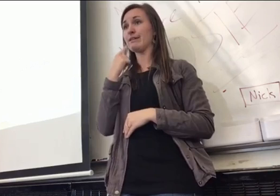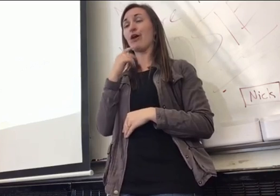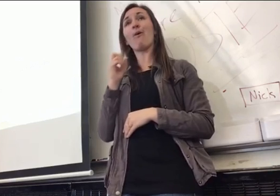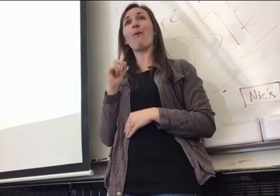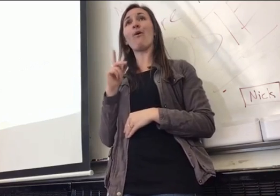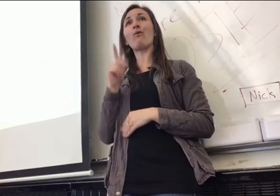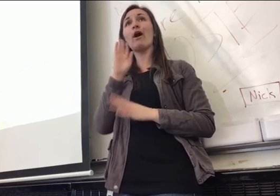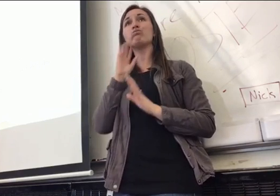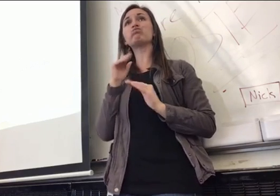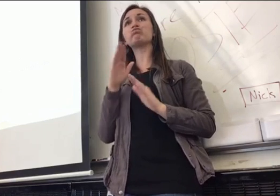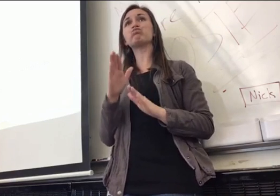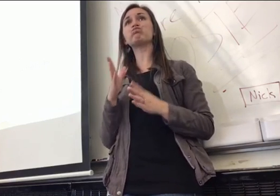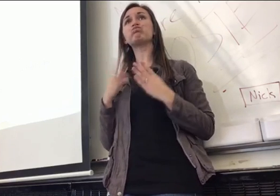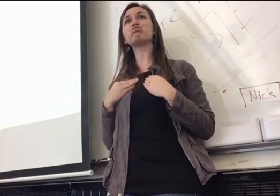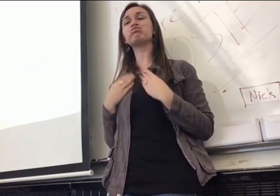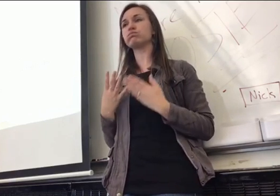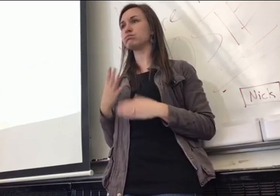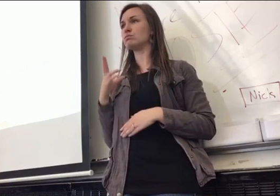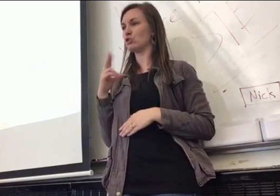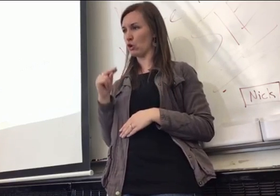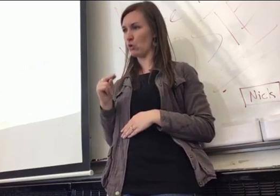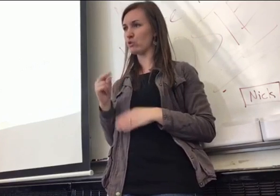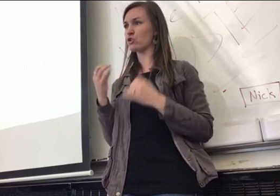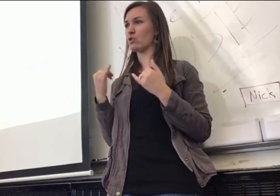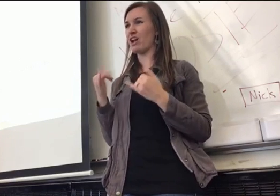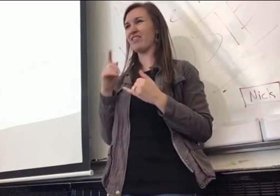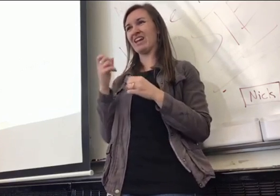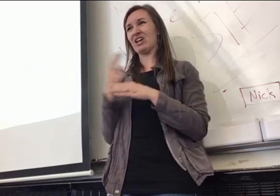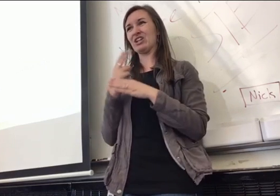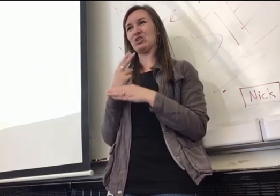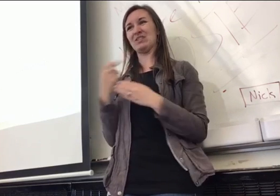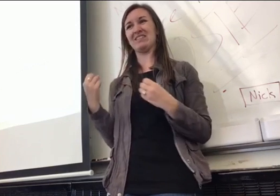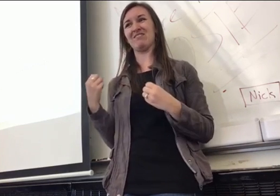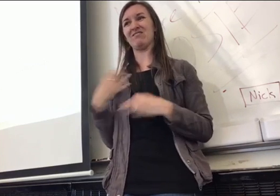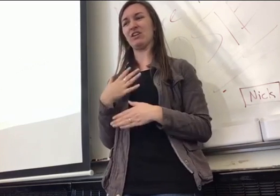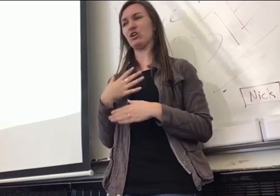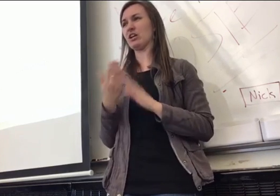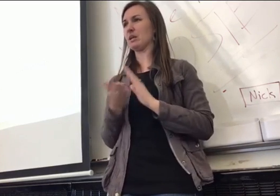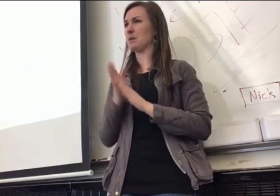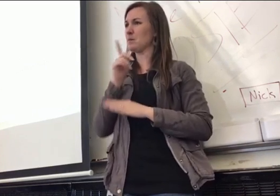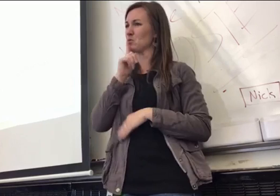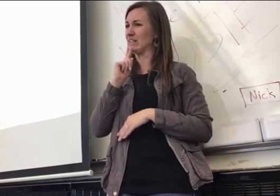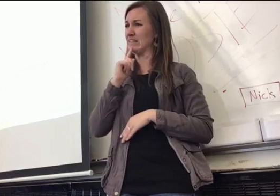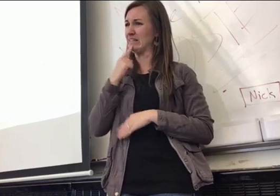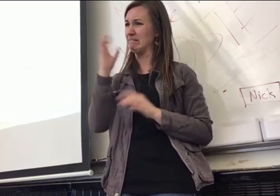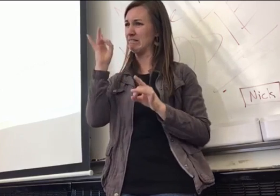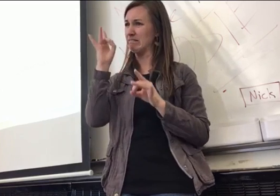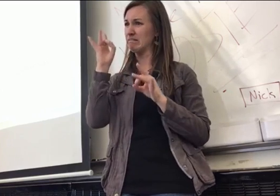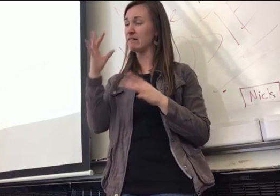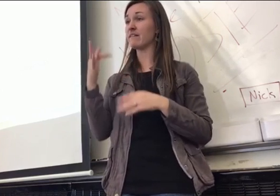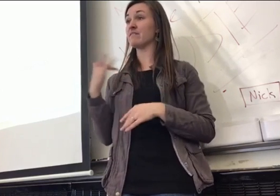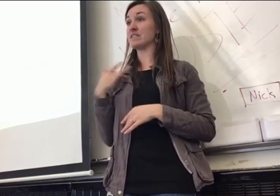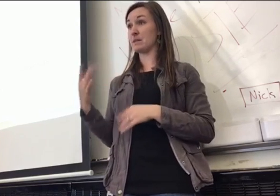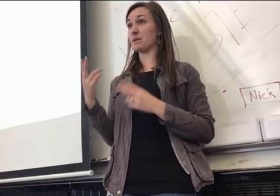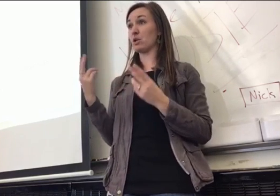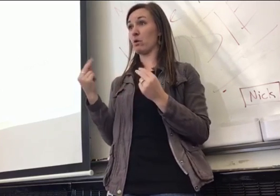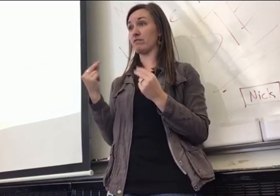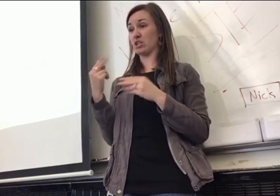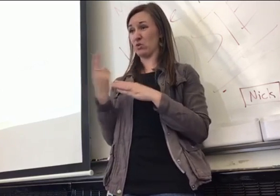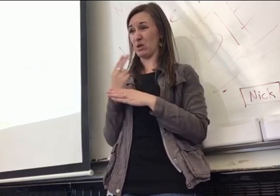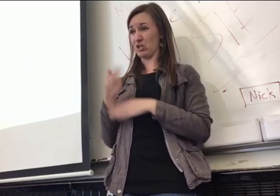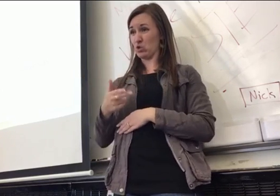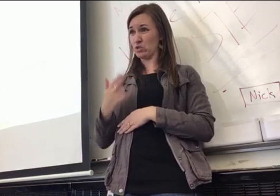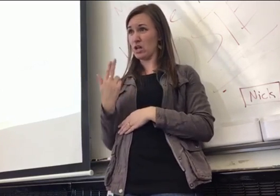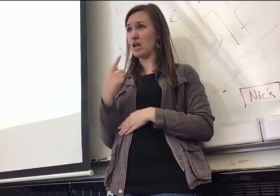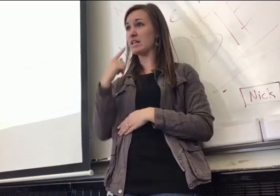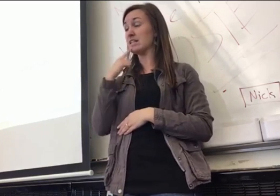No. So now they have to capture by fear. And this is where it gets really intense. They would typically round up everybody with guns and say, you're going to